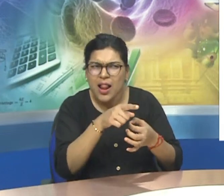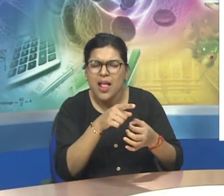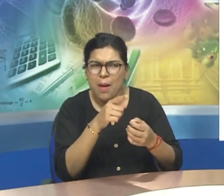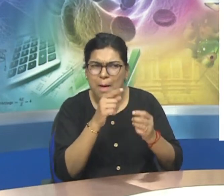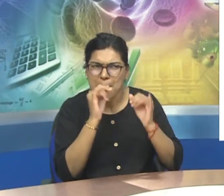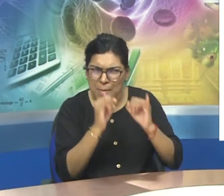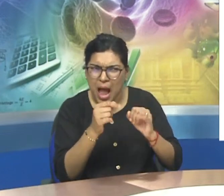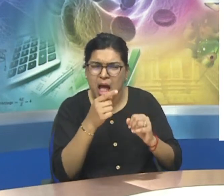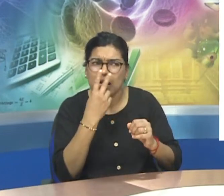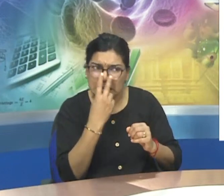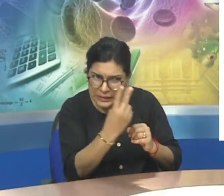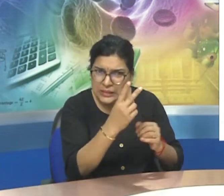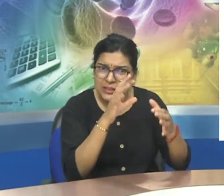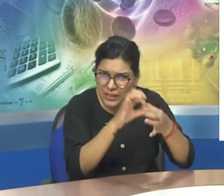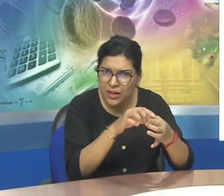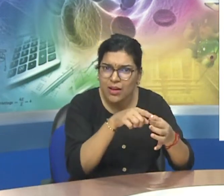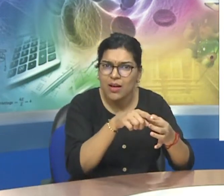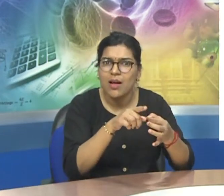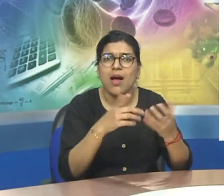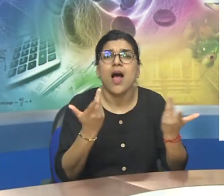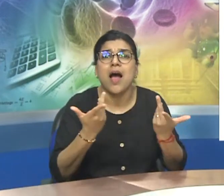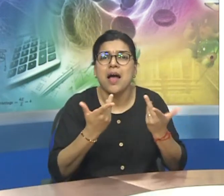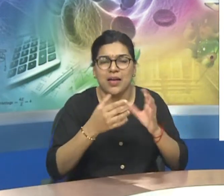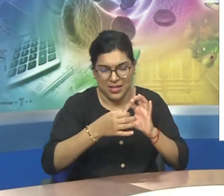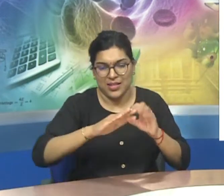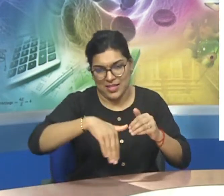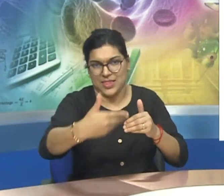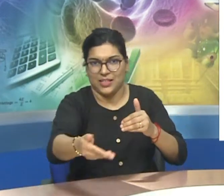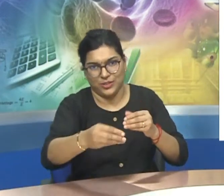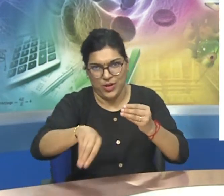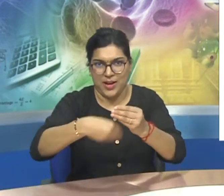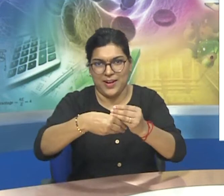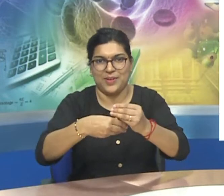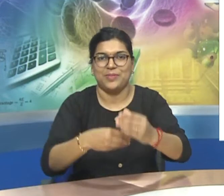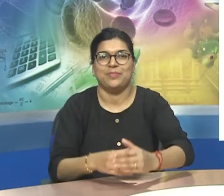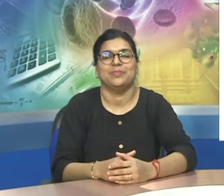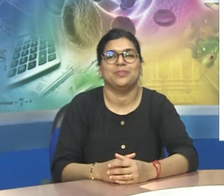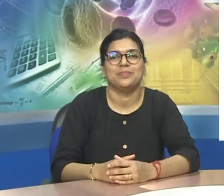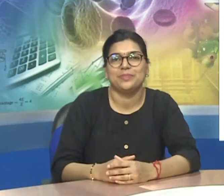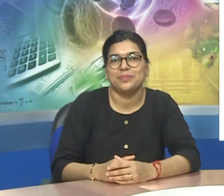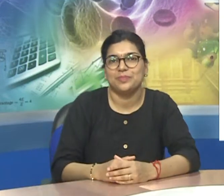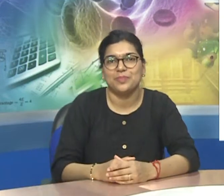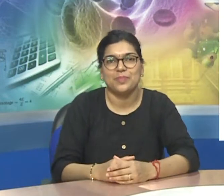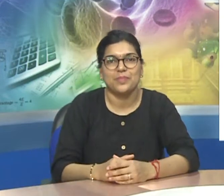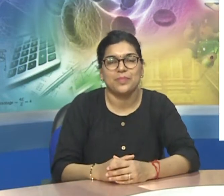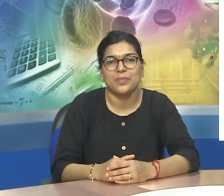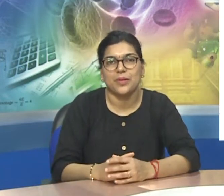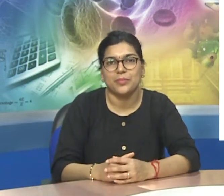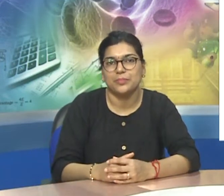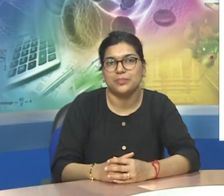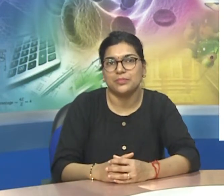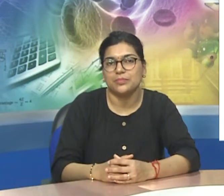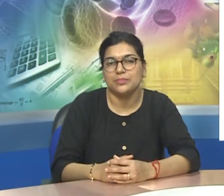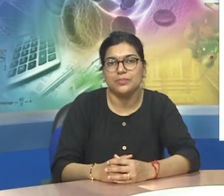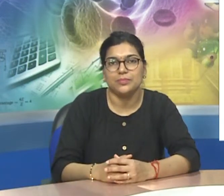on the television. They may not be good as per our perspective. Let us understand in further slides.